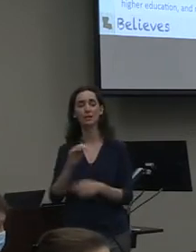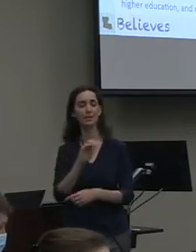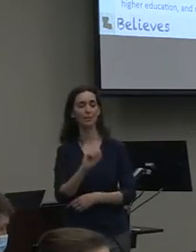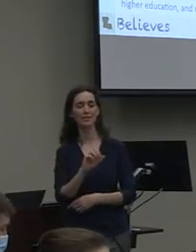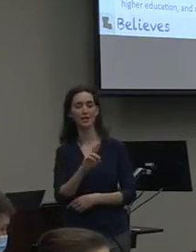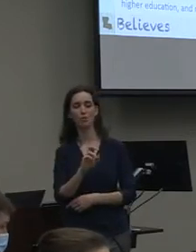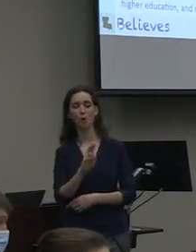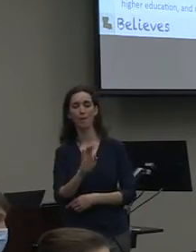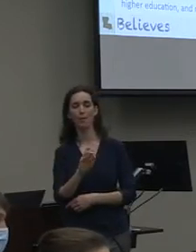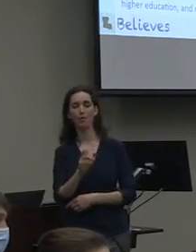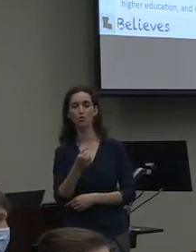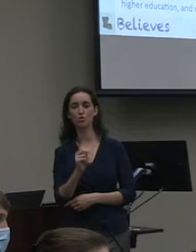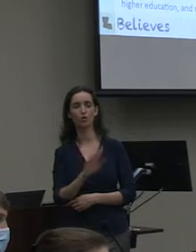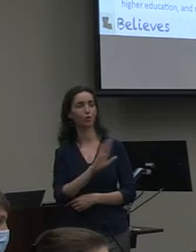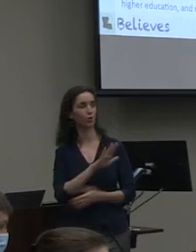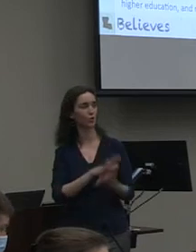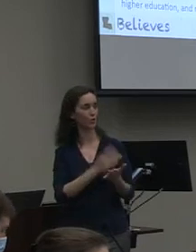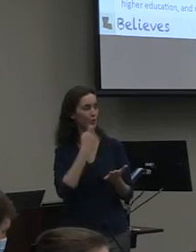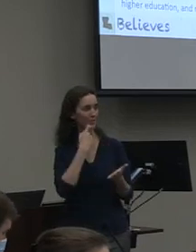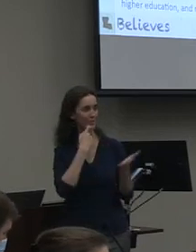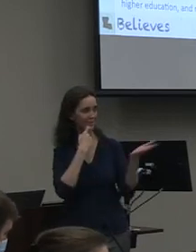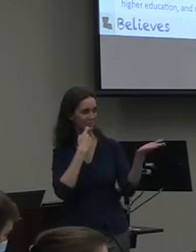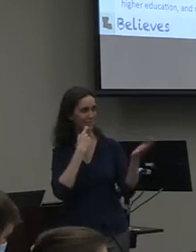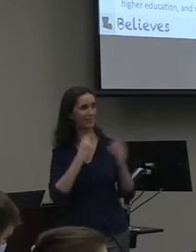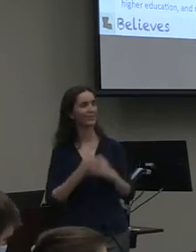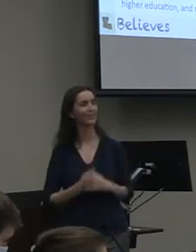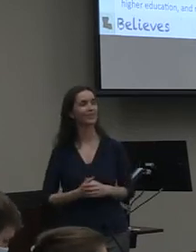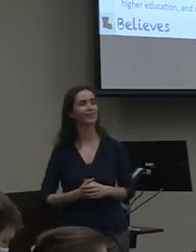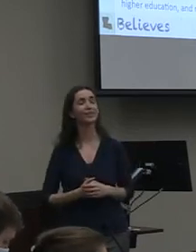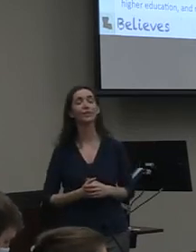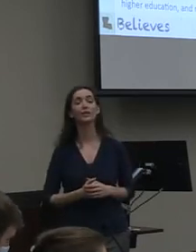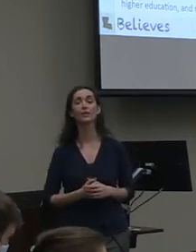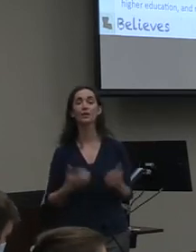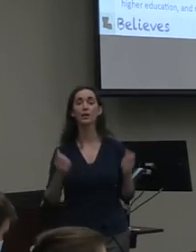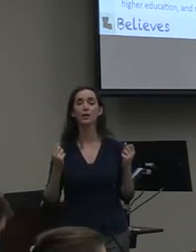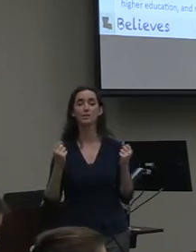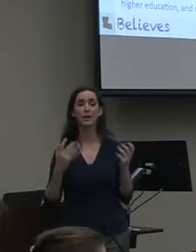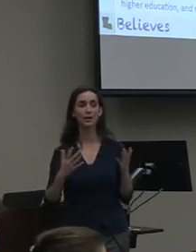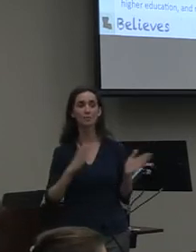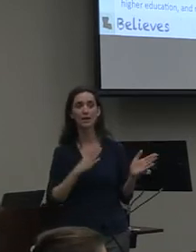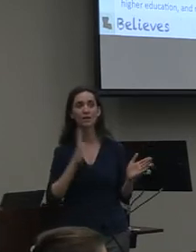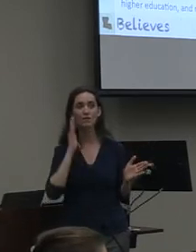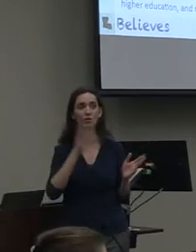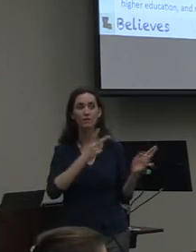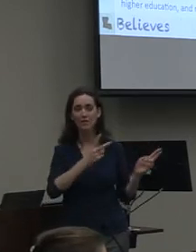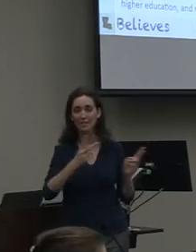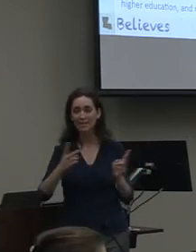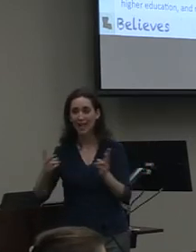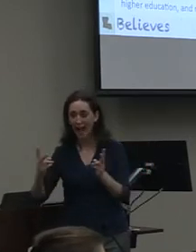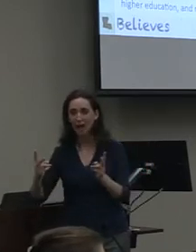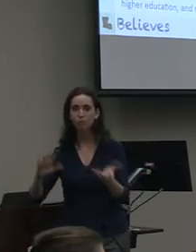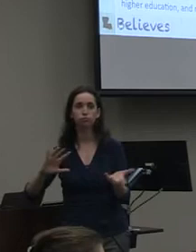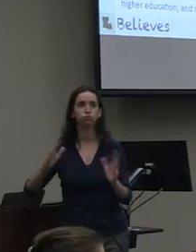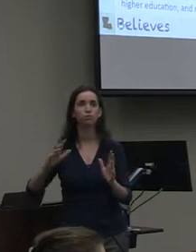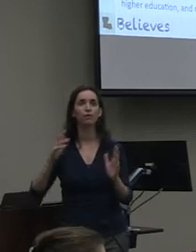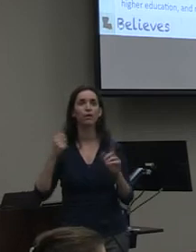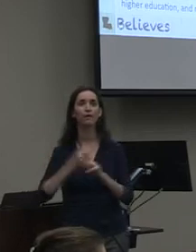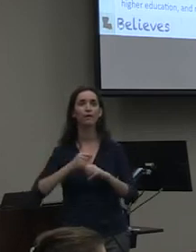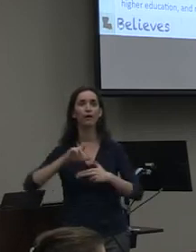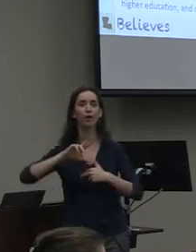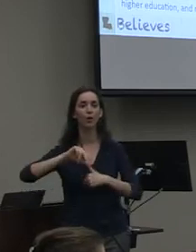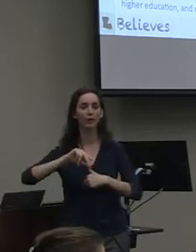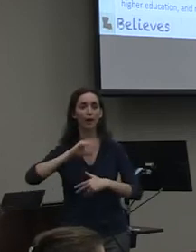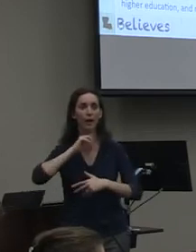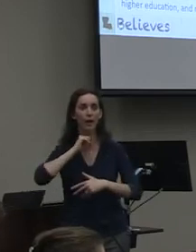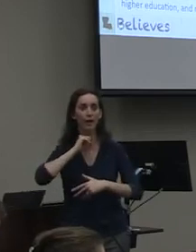Robertson's school recently. And we had lots of visits planned, and then the hurricane kind of threw that off a little bit, so